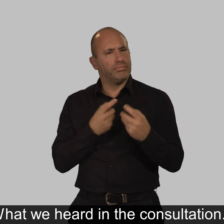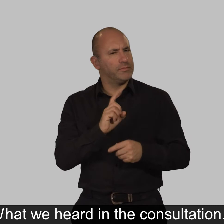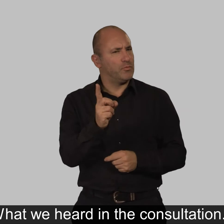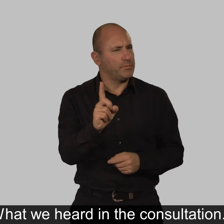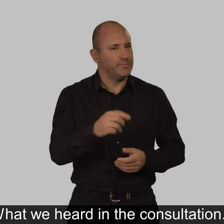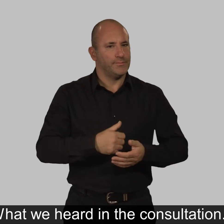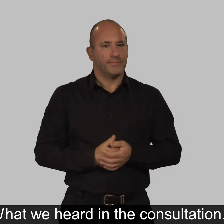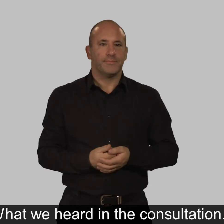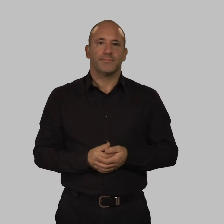consultation.